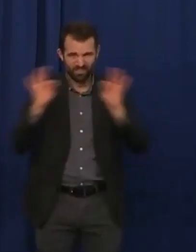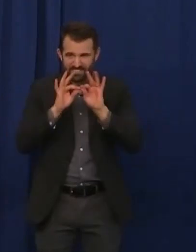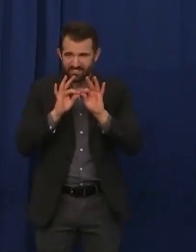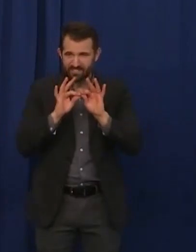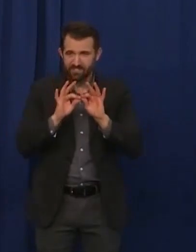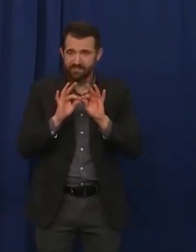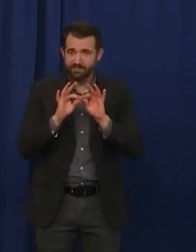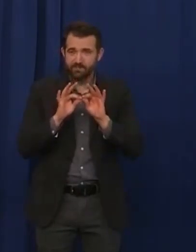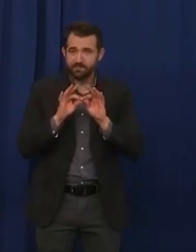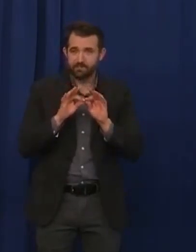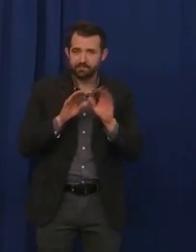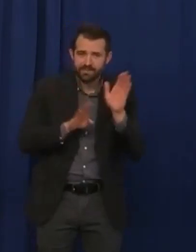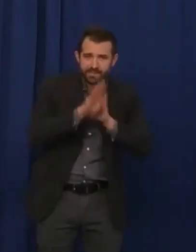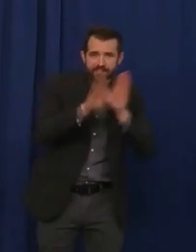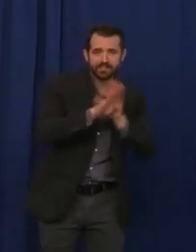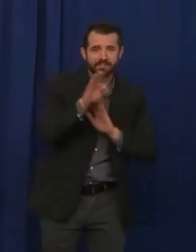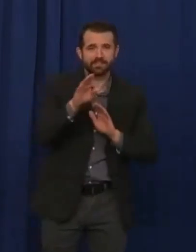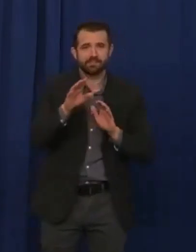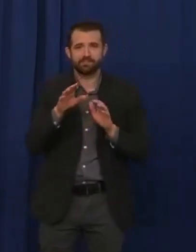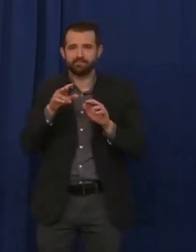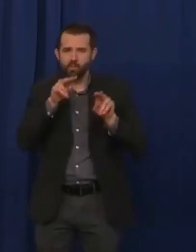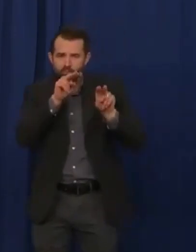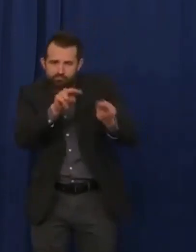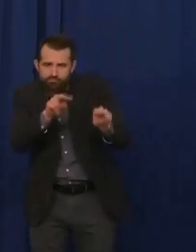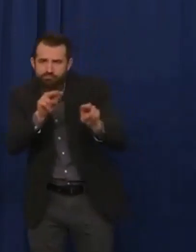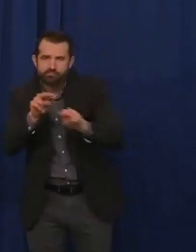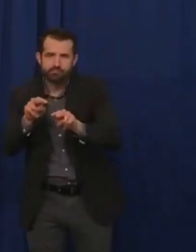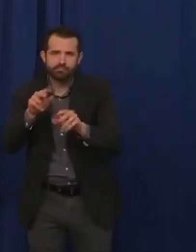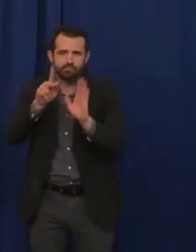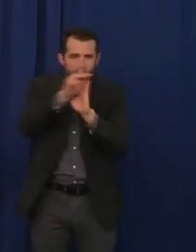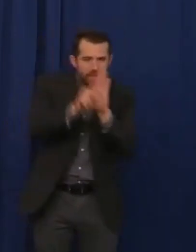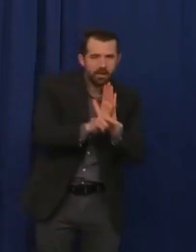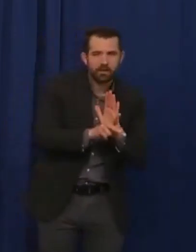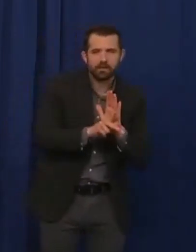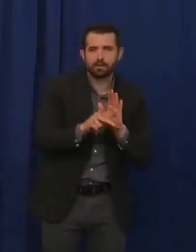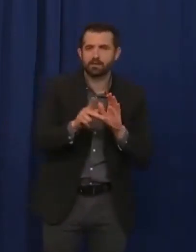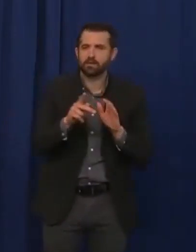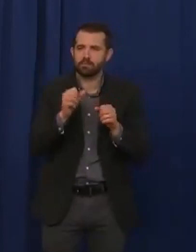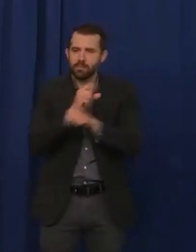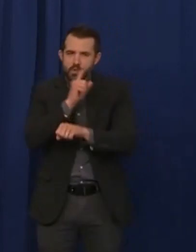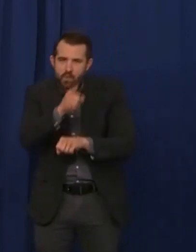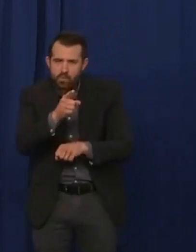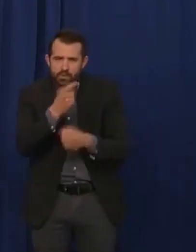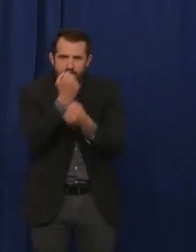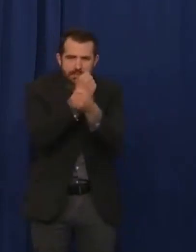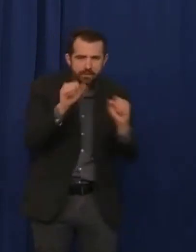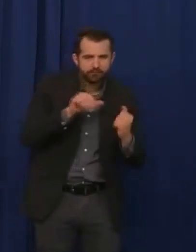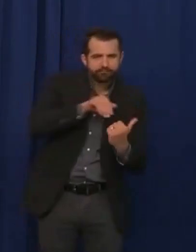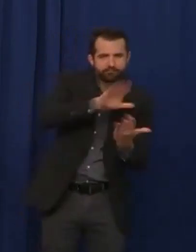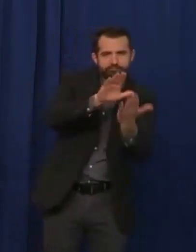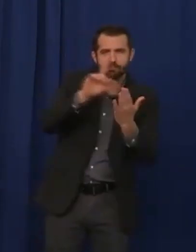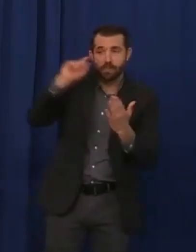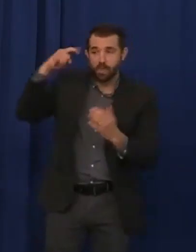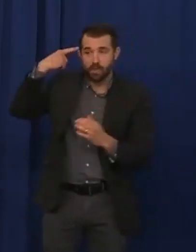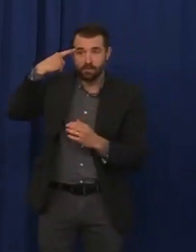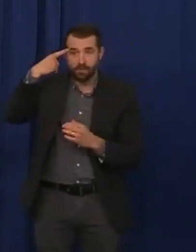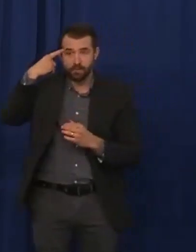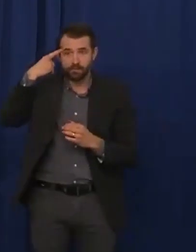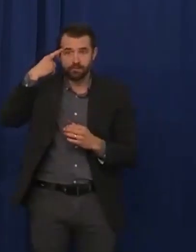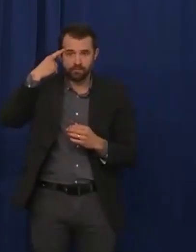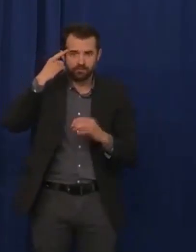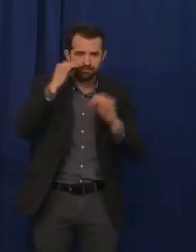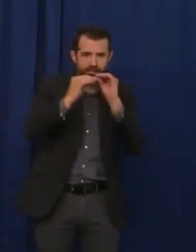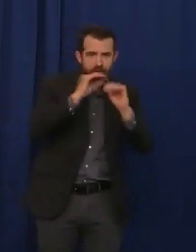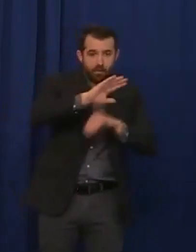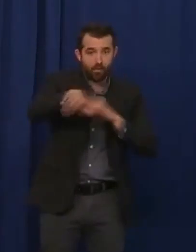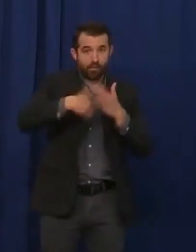and adapt guidelines and safe practices. Government alone cannot fix things. Government doesn't always have